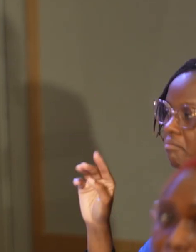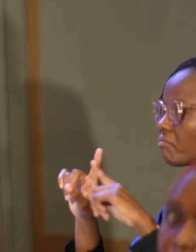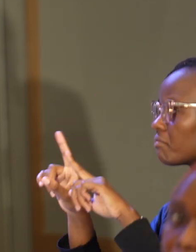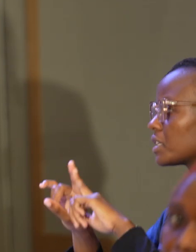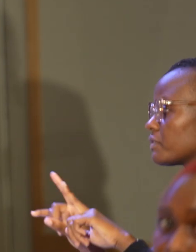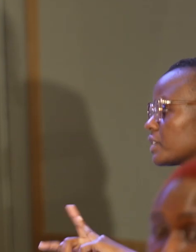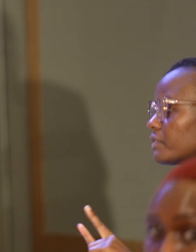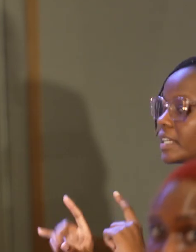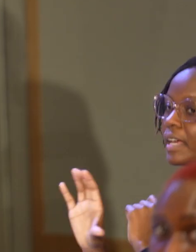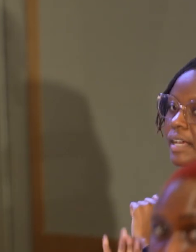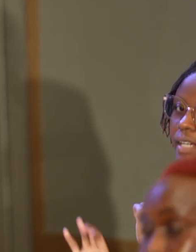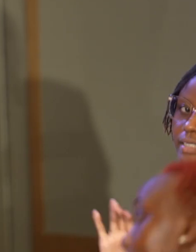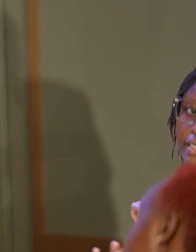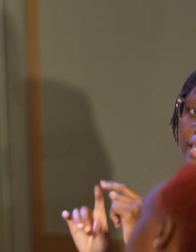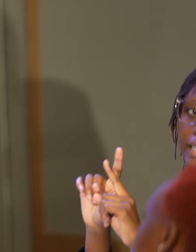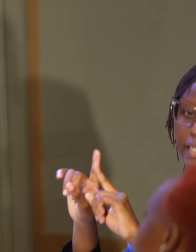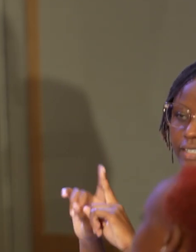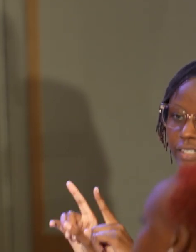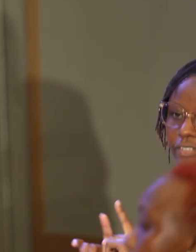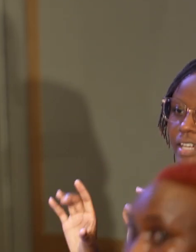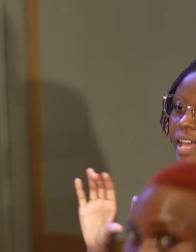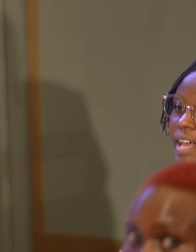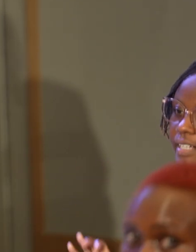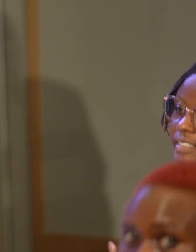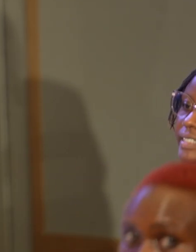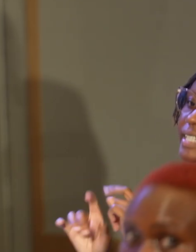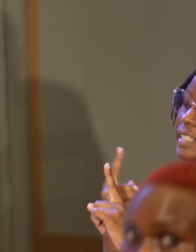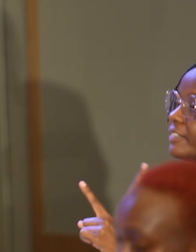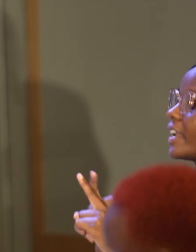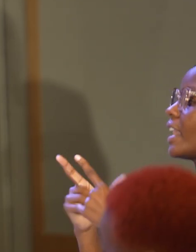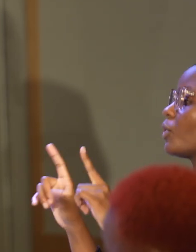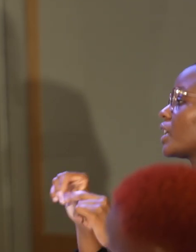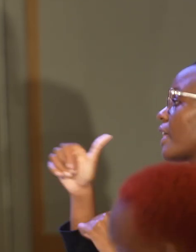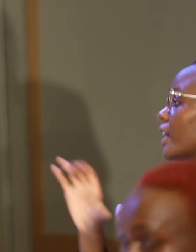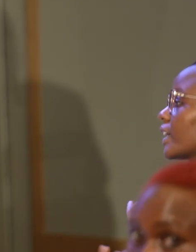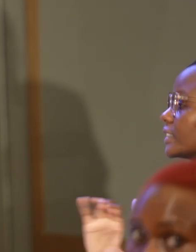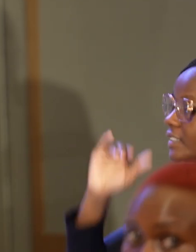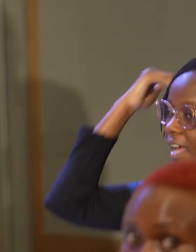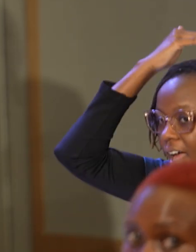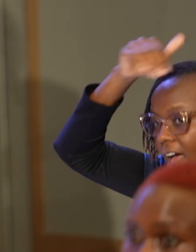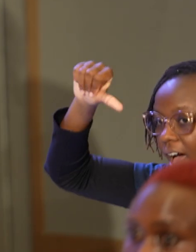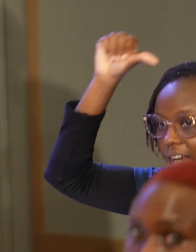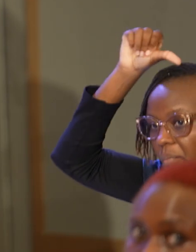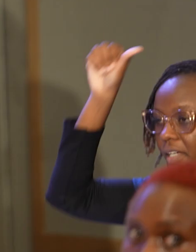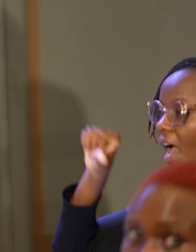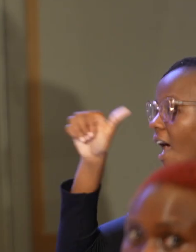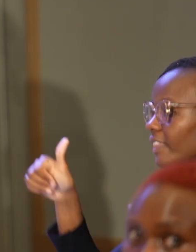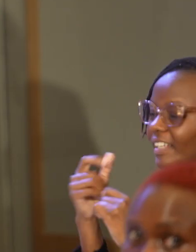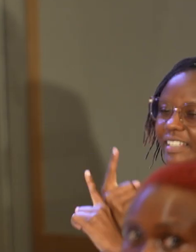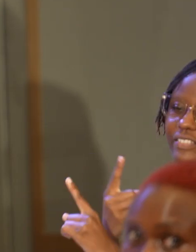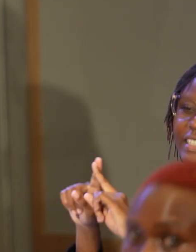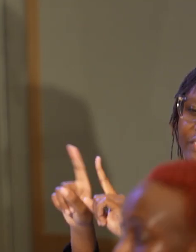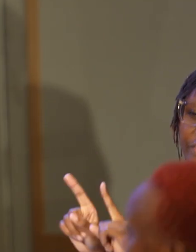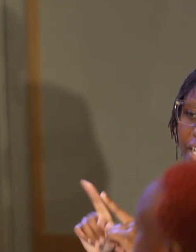Some speak, like Egypt, you'll find that they speak Arabic most of the time. So we need to get